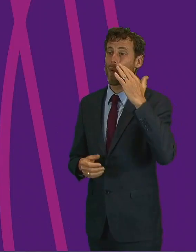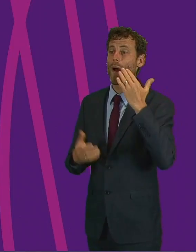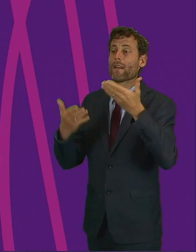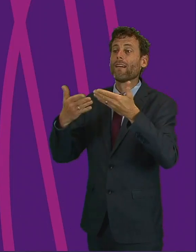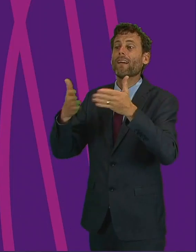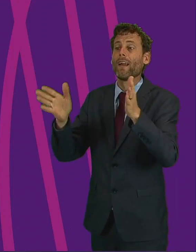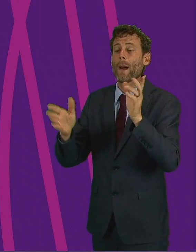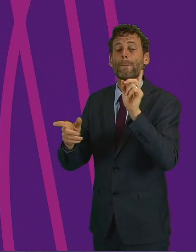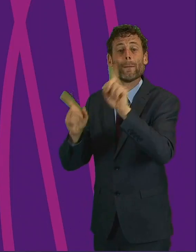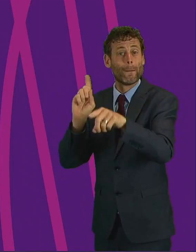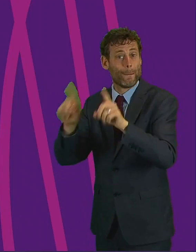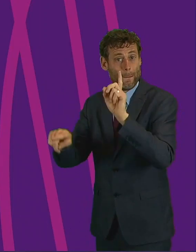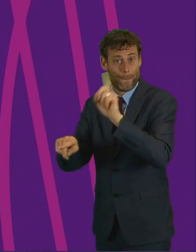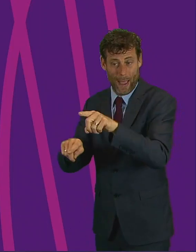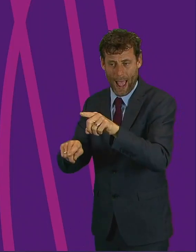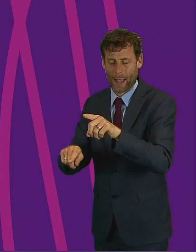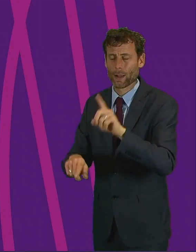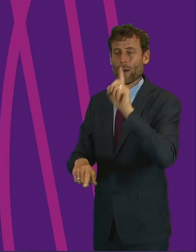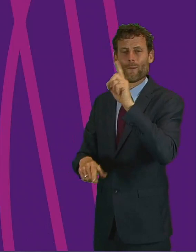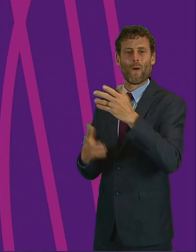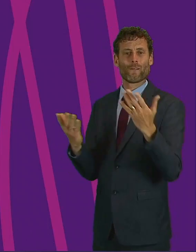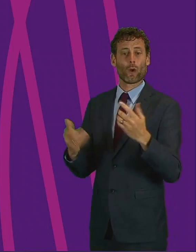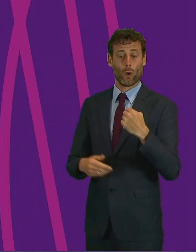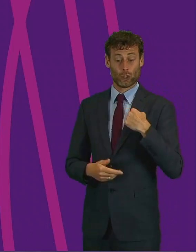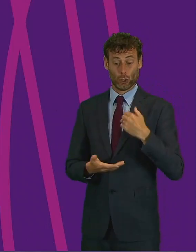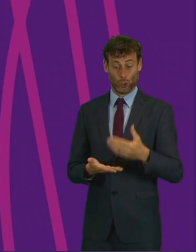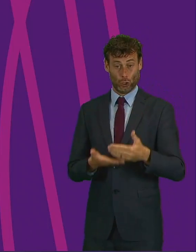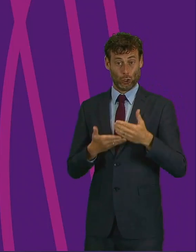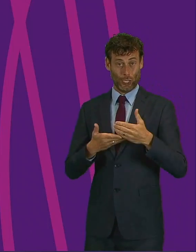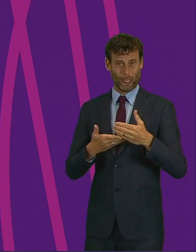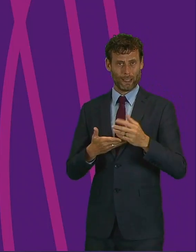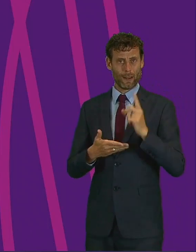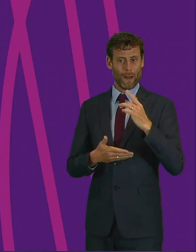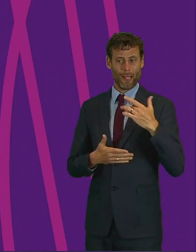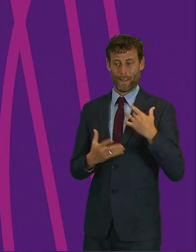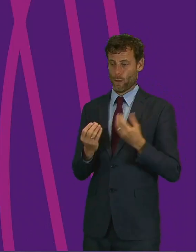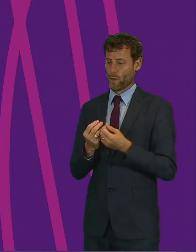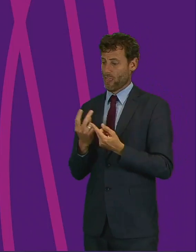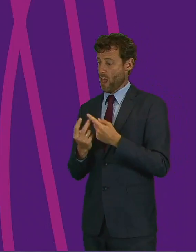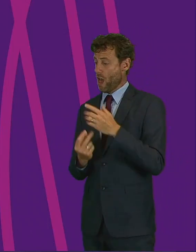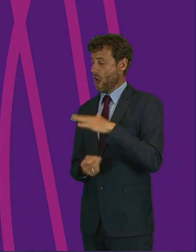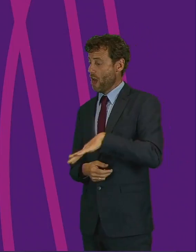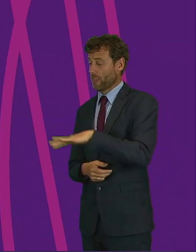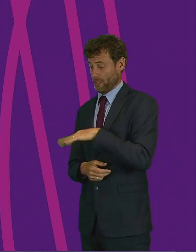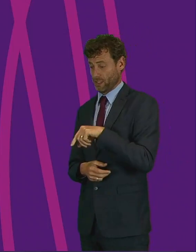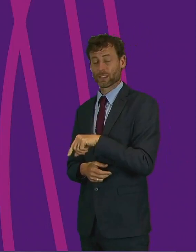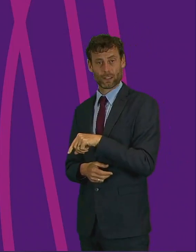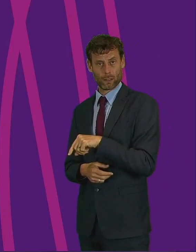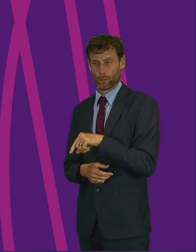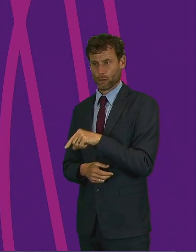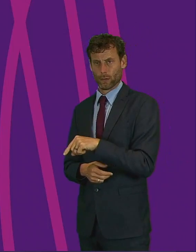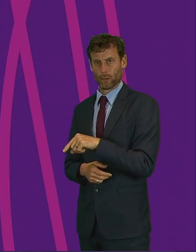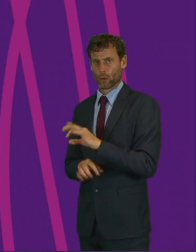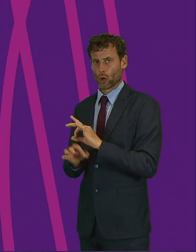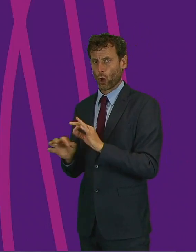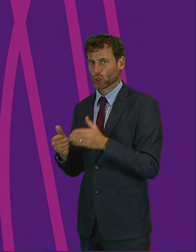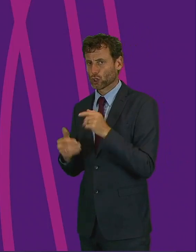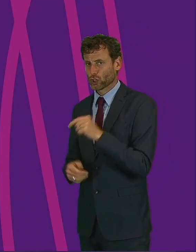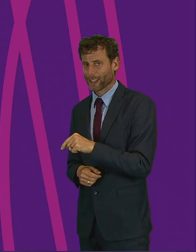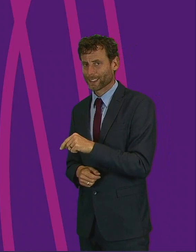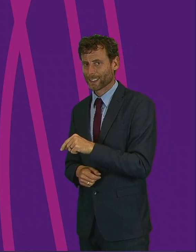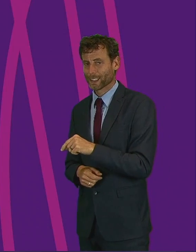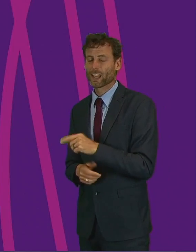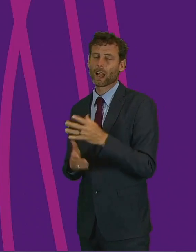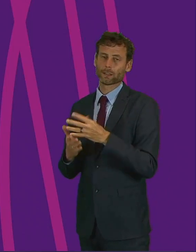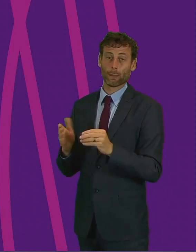shielding on others who live in their household, and that will be particularly acute where that is children. So the updated guidance, the reason we are taking time